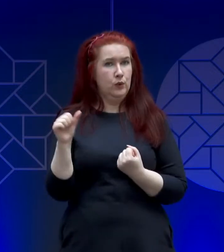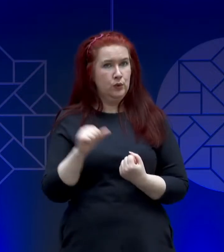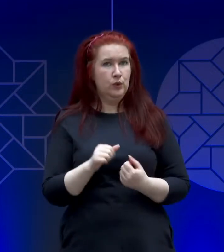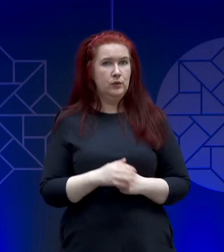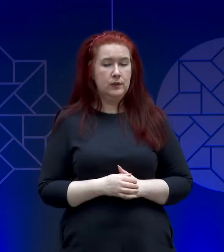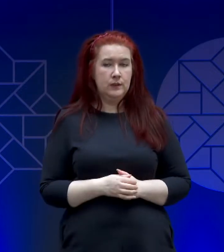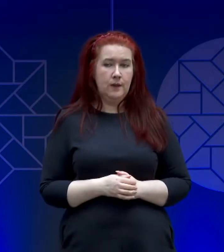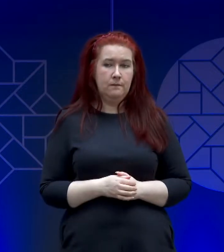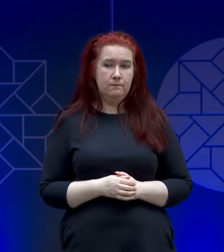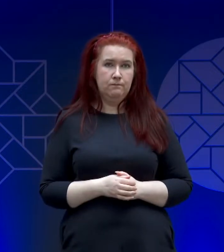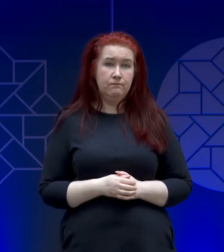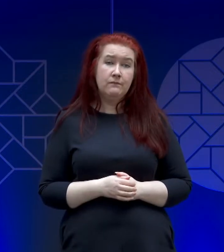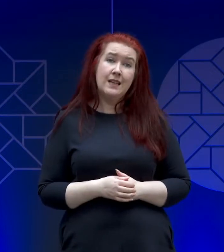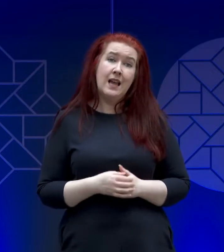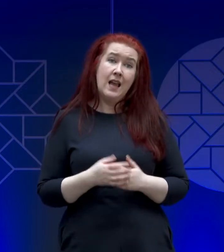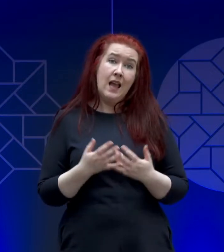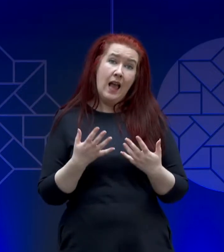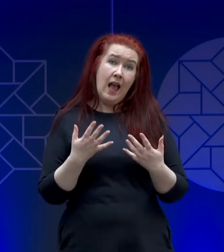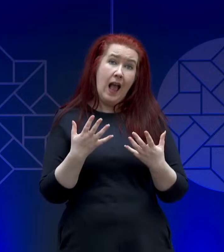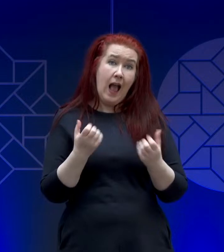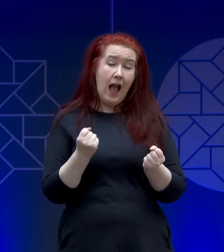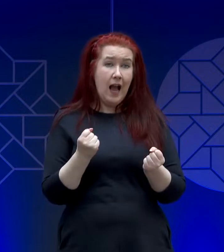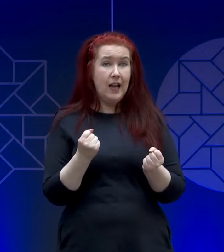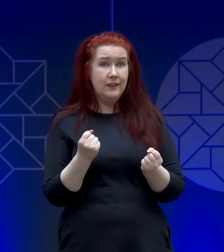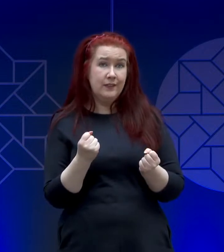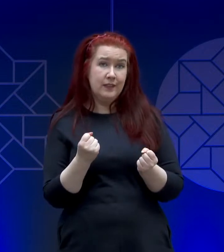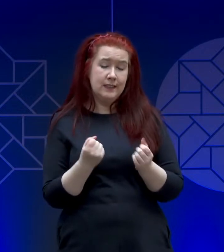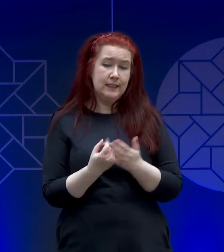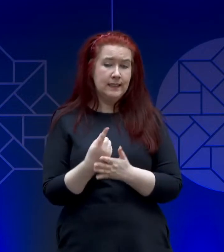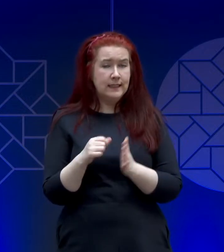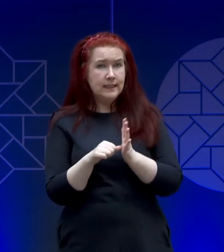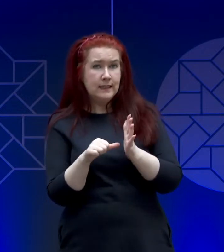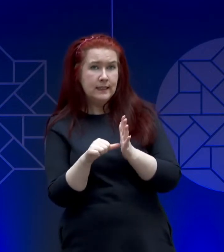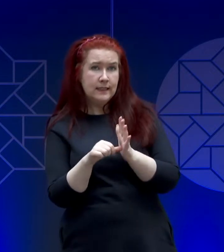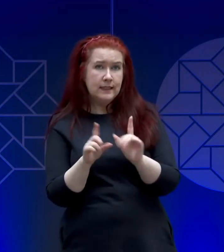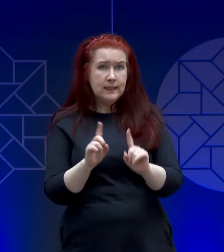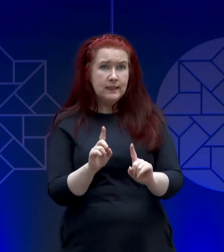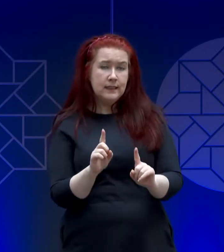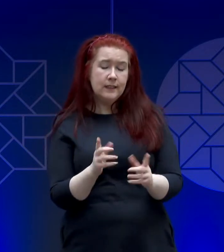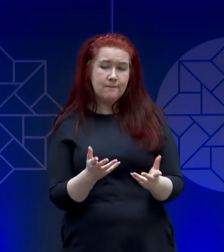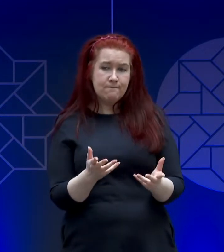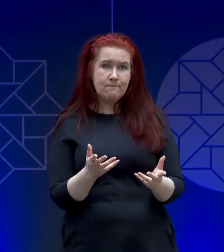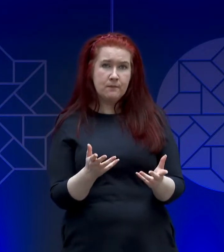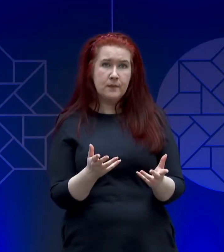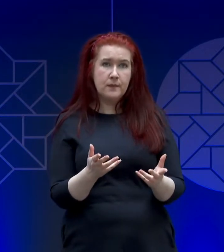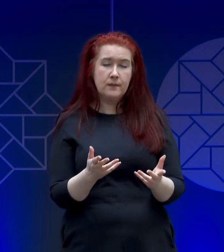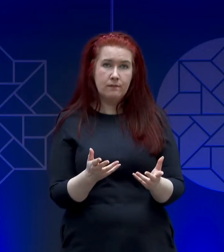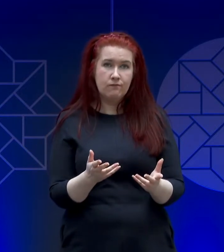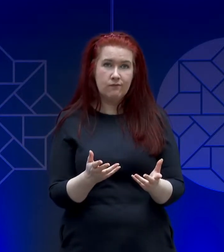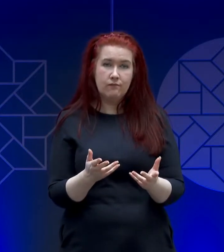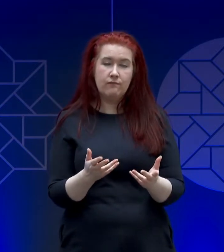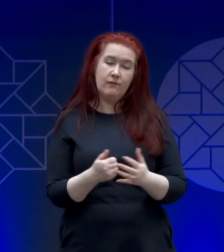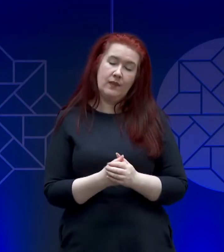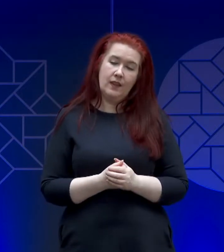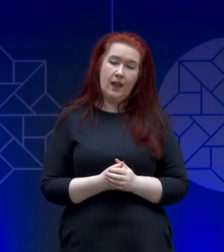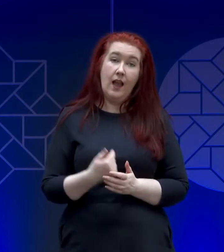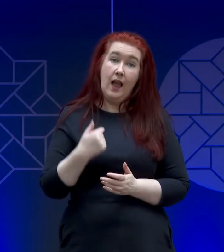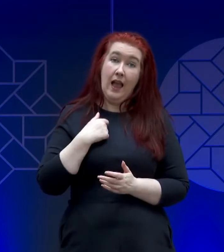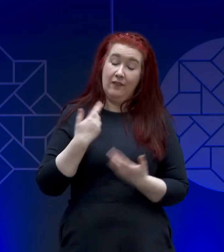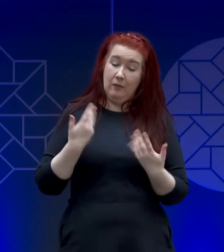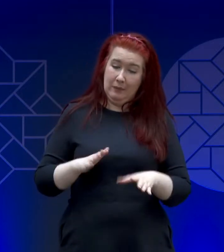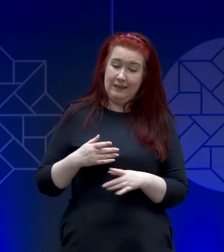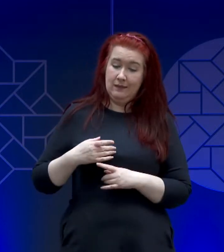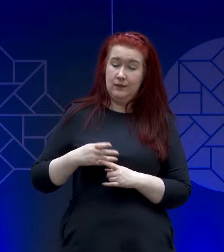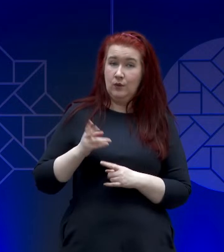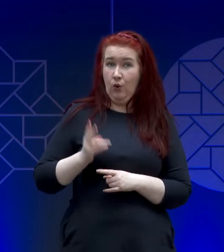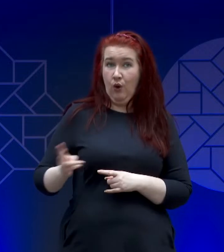there's a tension there, because you know, I will quite frequently, well, I have been quite